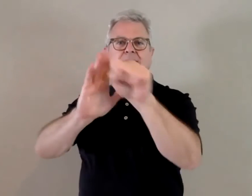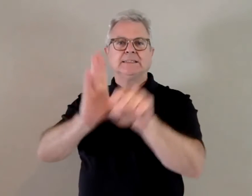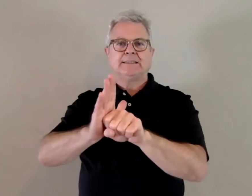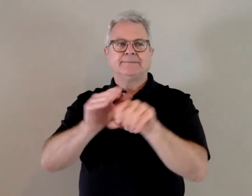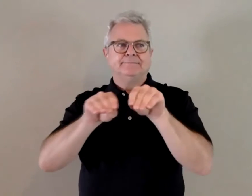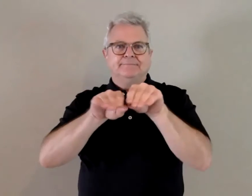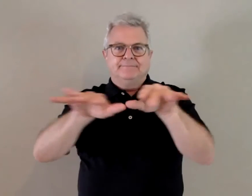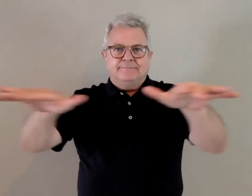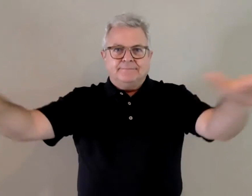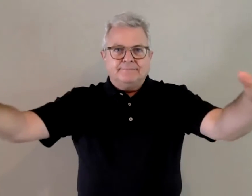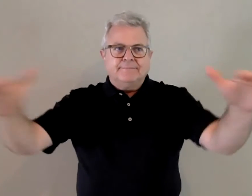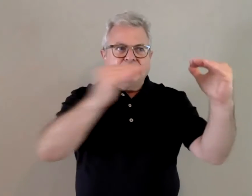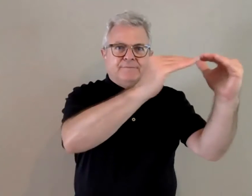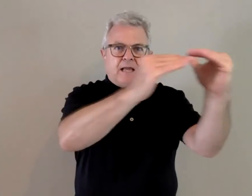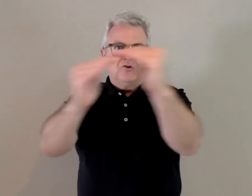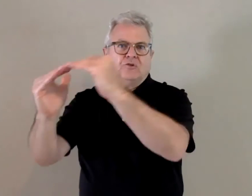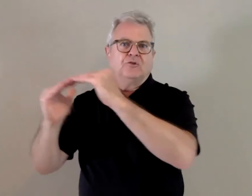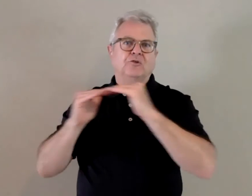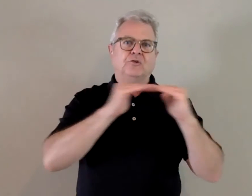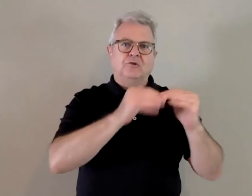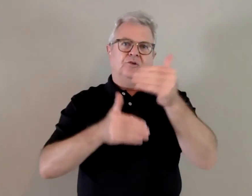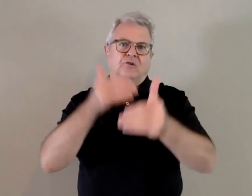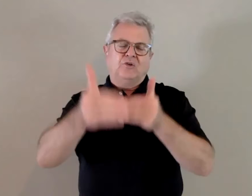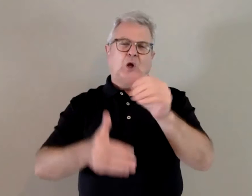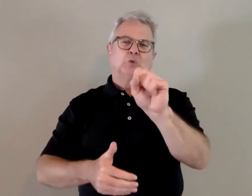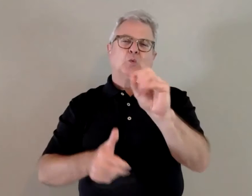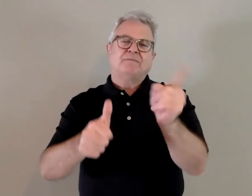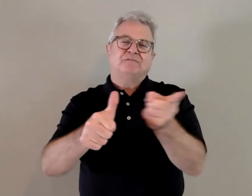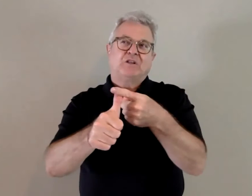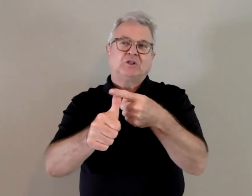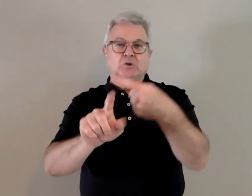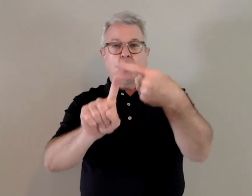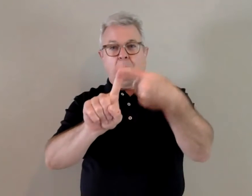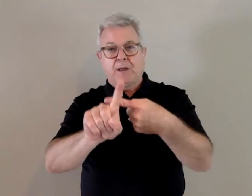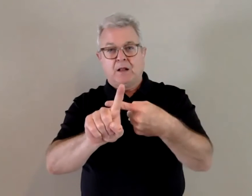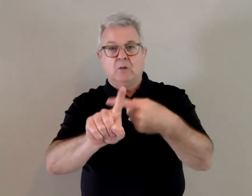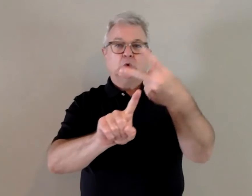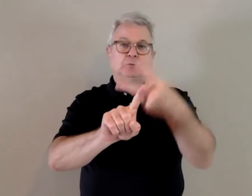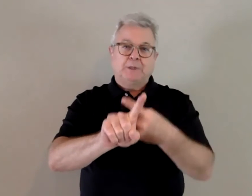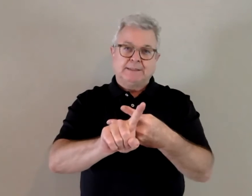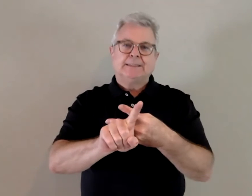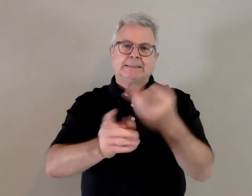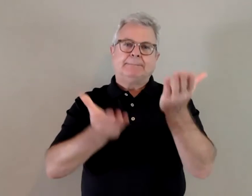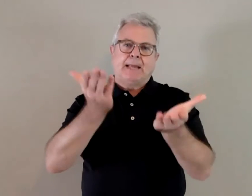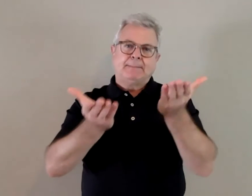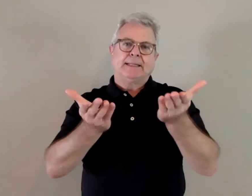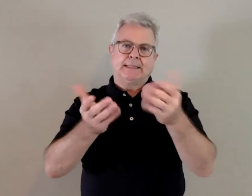doses, balancing us out with all the other states in the country to make it fair in the beginning. So probably the first month or